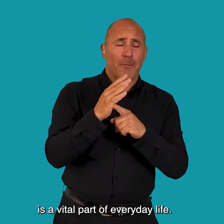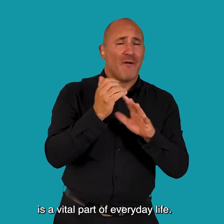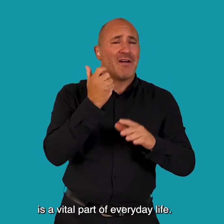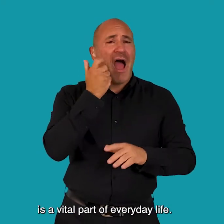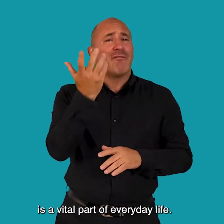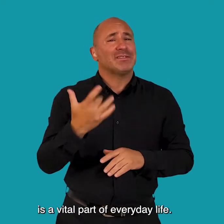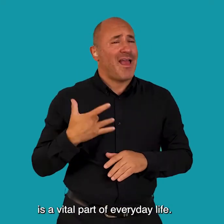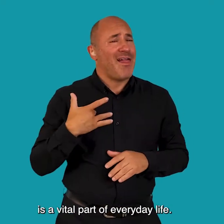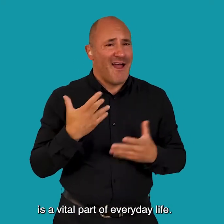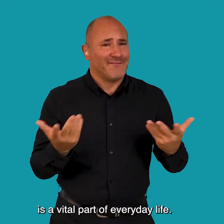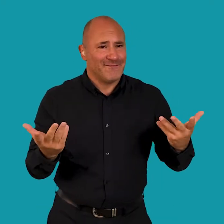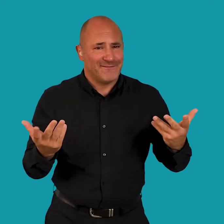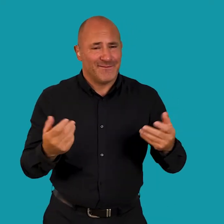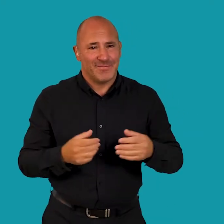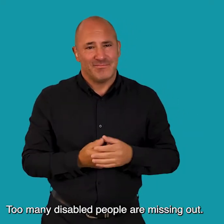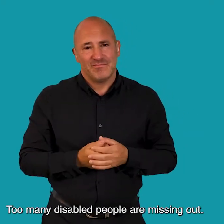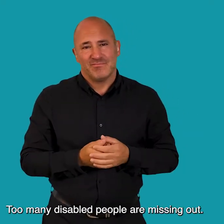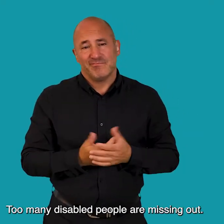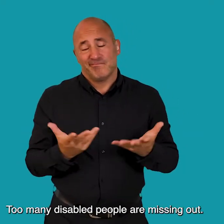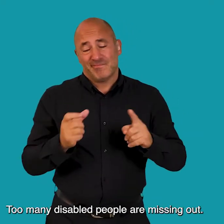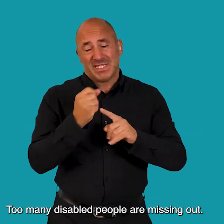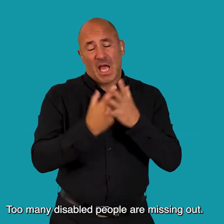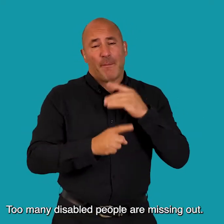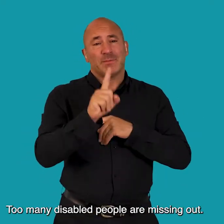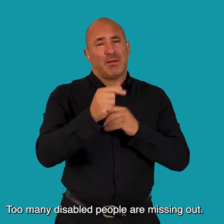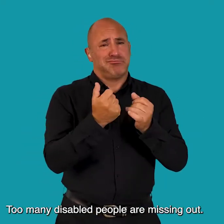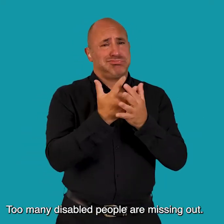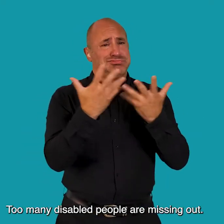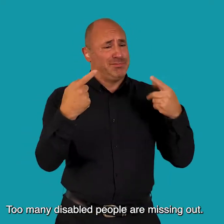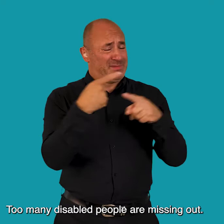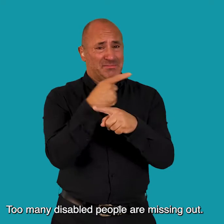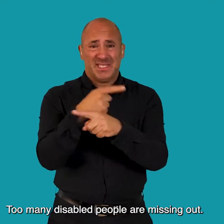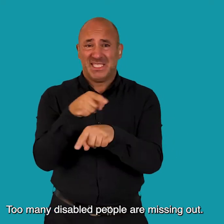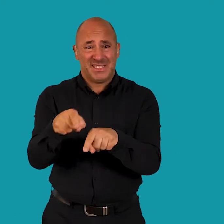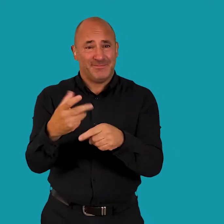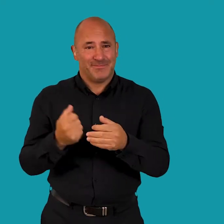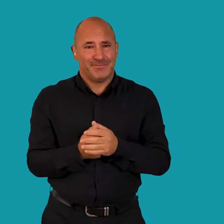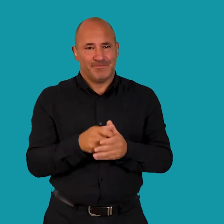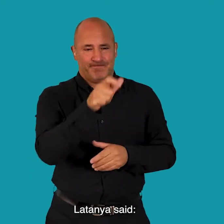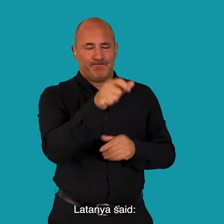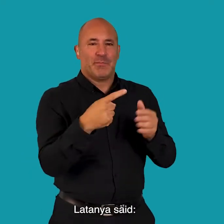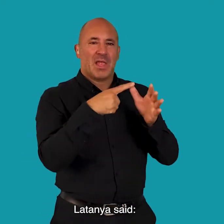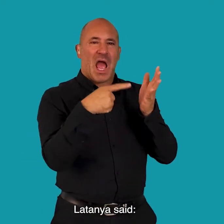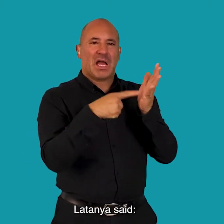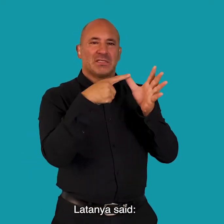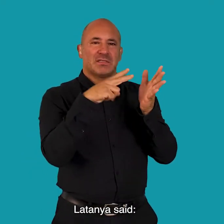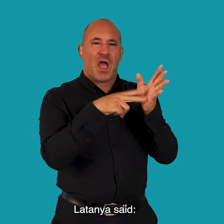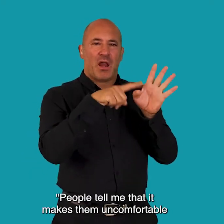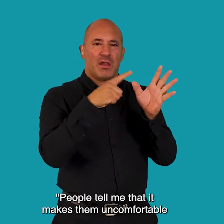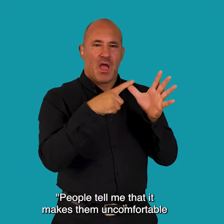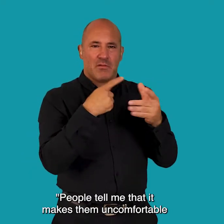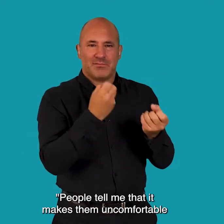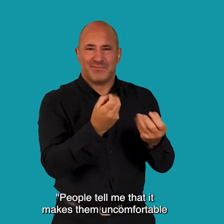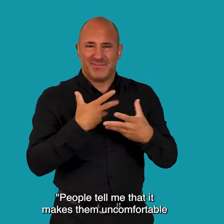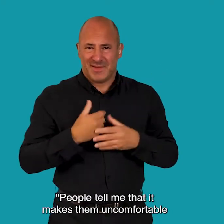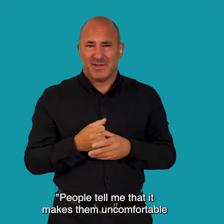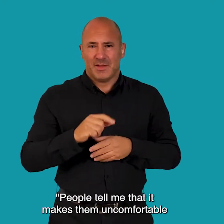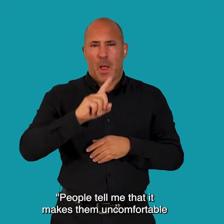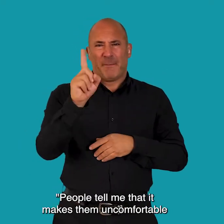part of everyday life. Too many disabled people are missing out. Atanya said, "People tell me that it makes